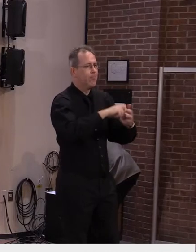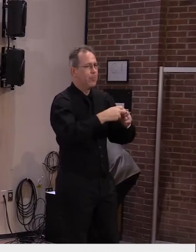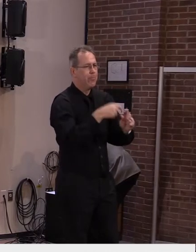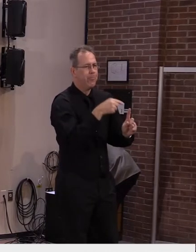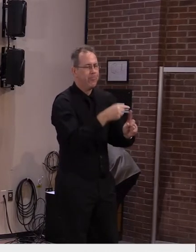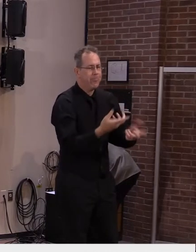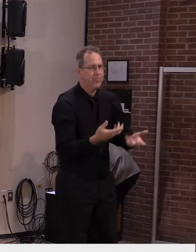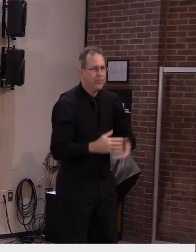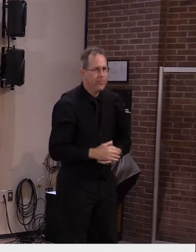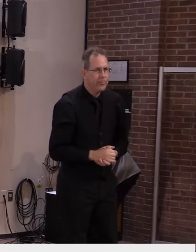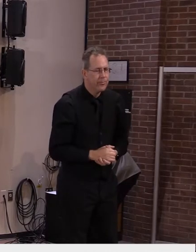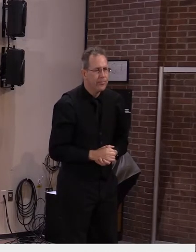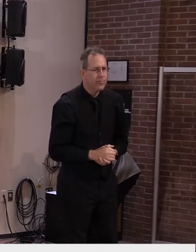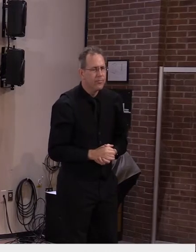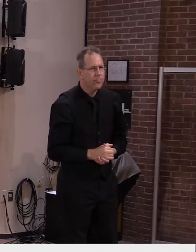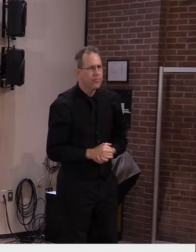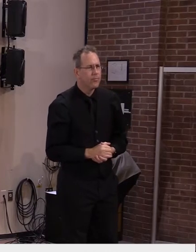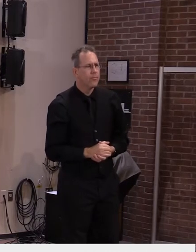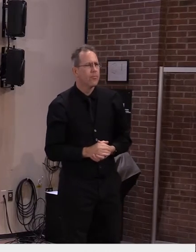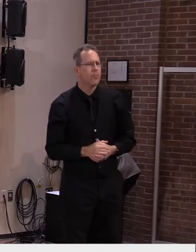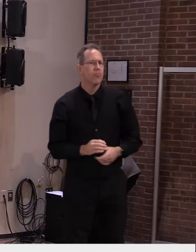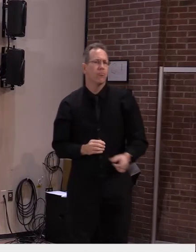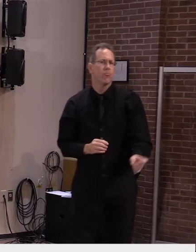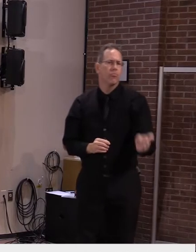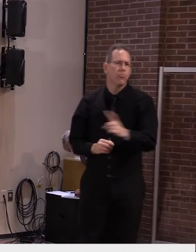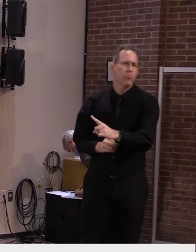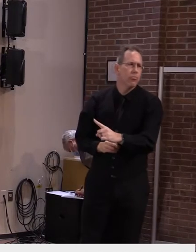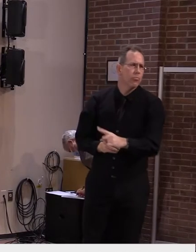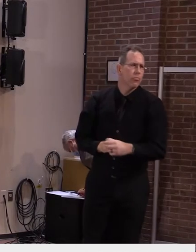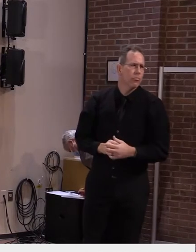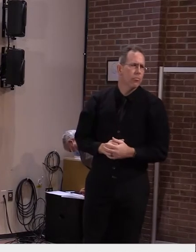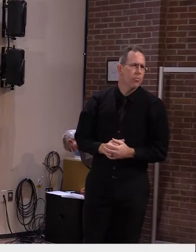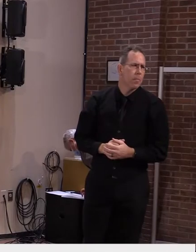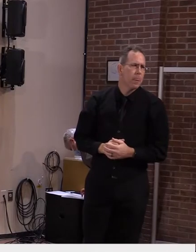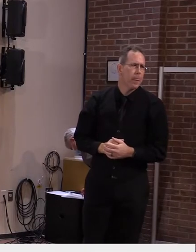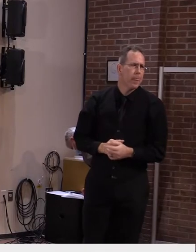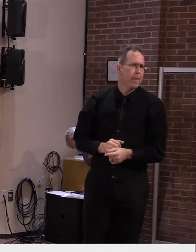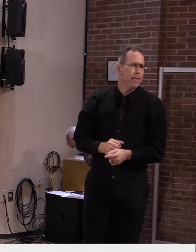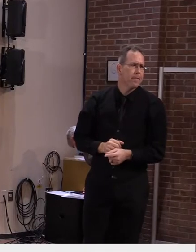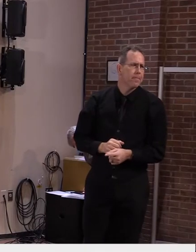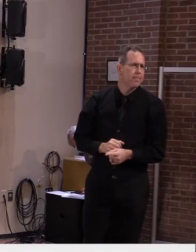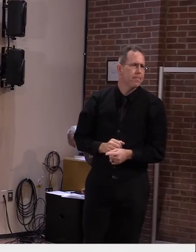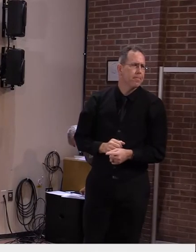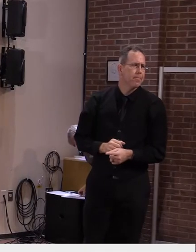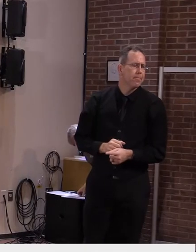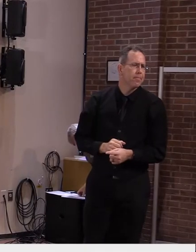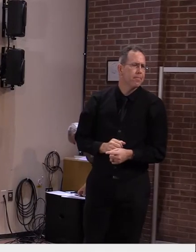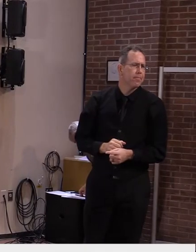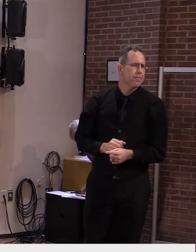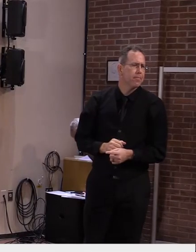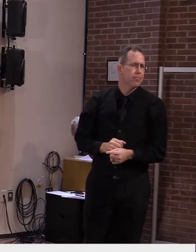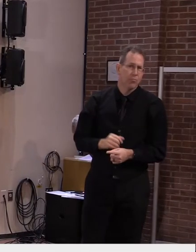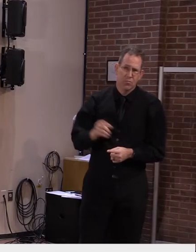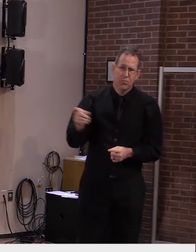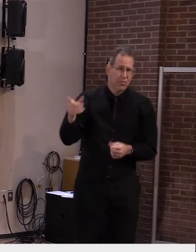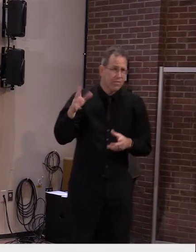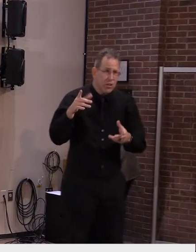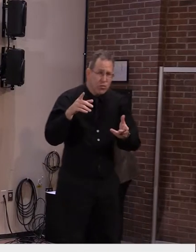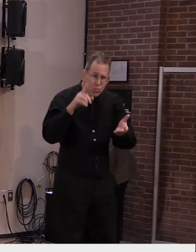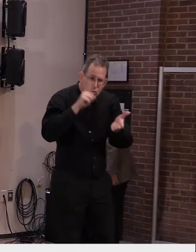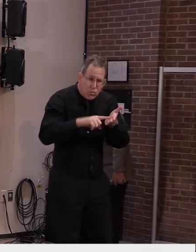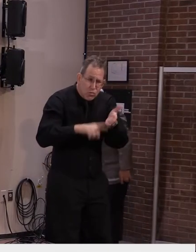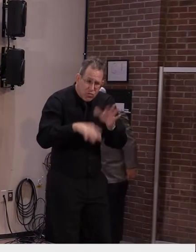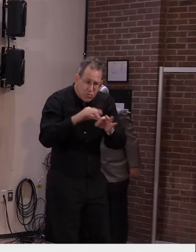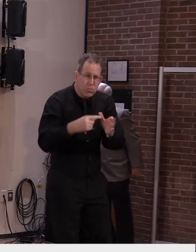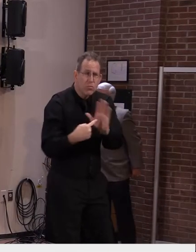Do you think if you had hard evidence through some study with the armed forces in retirement that that might sway the legislature to take